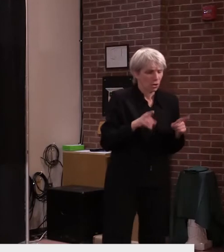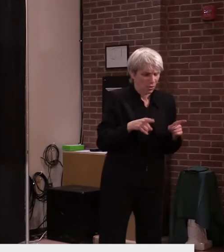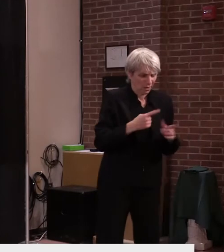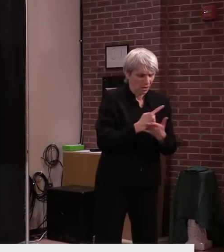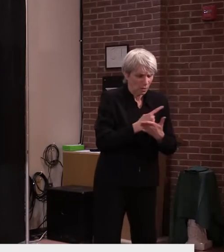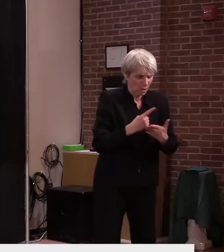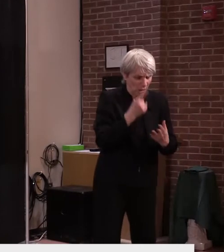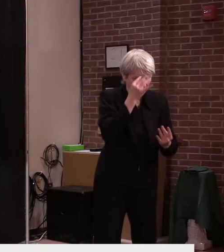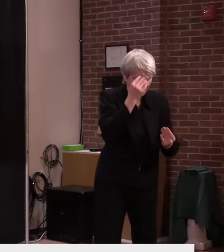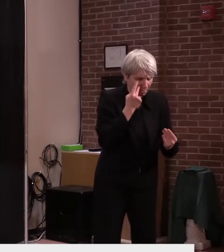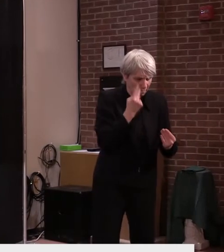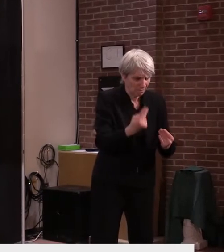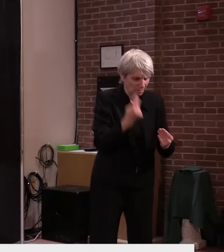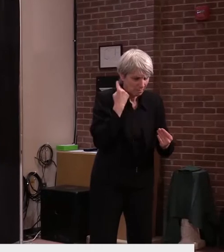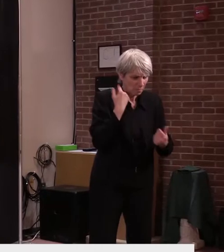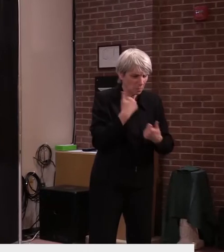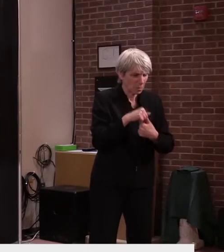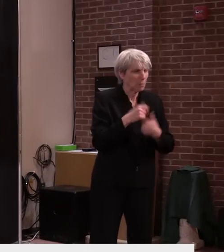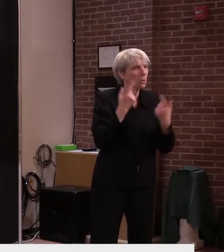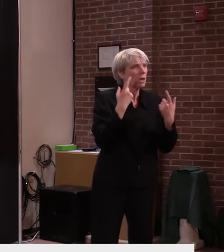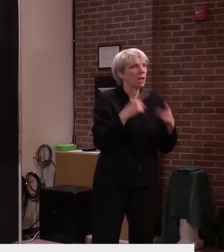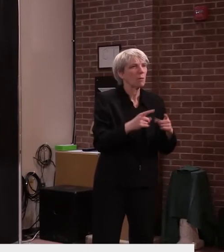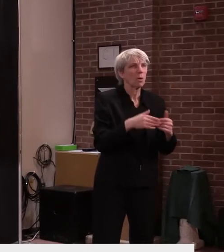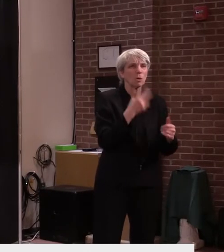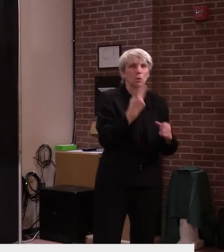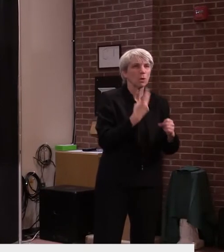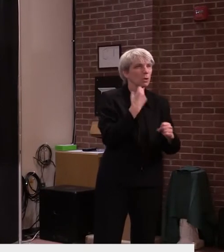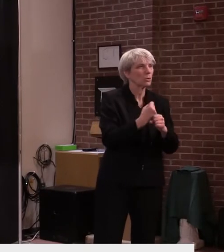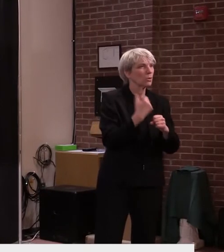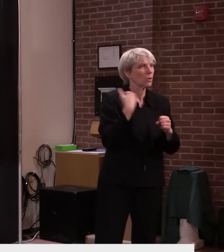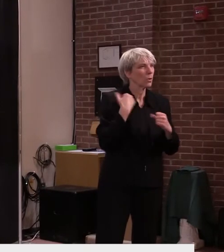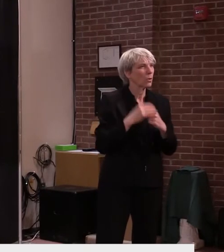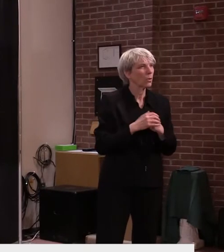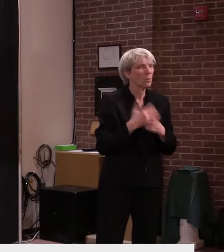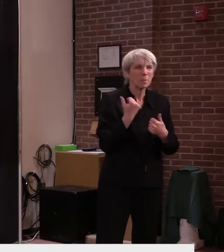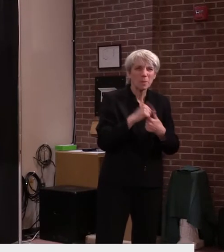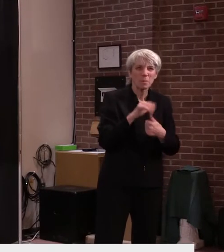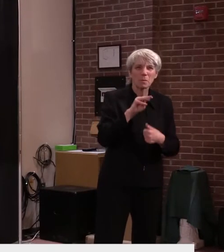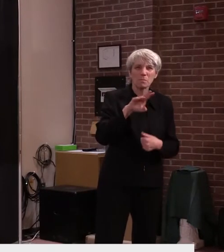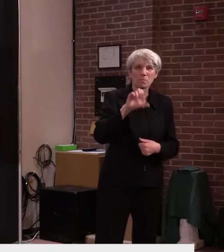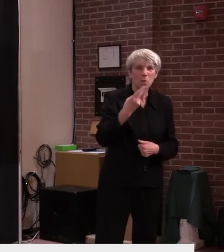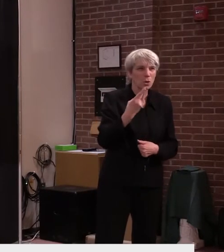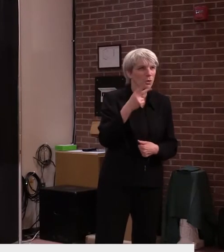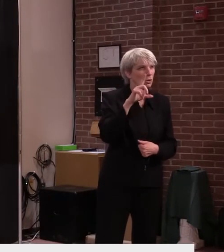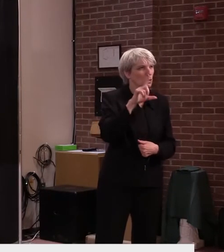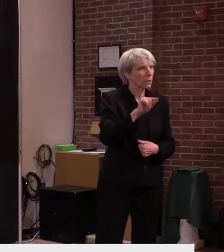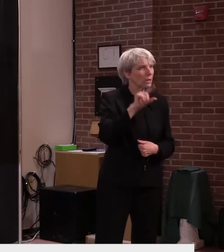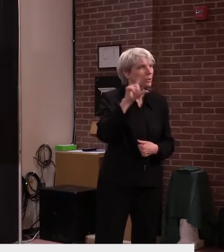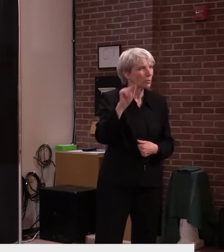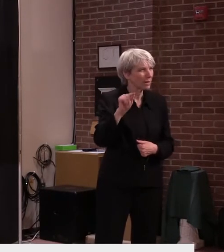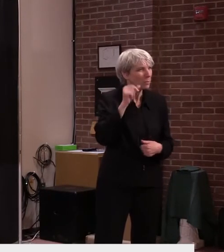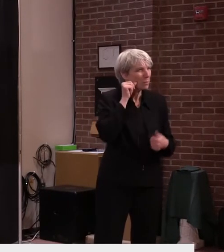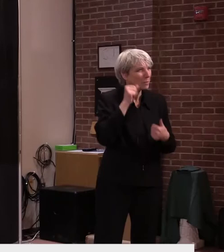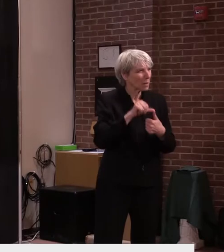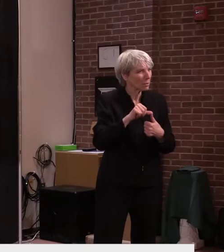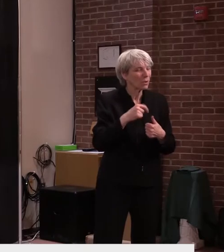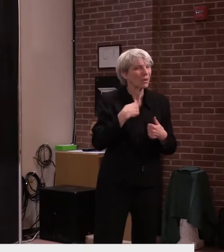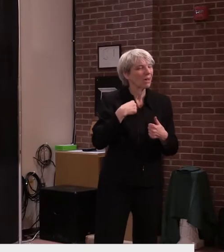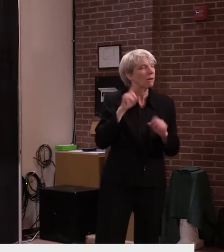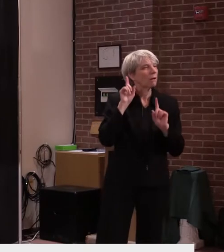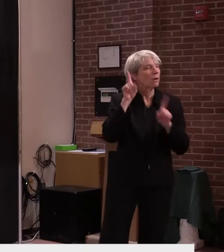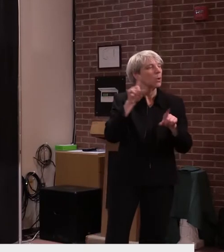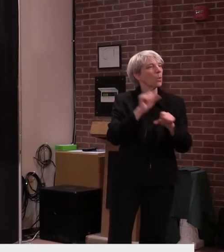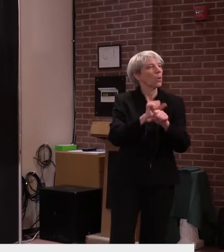the pandemic. Thinking back to March of 2020, when I remember driving to work at the hospital